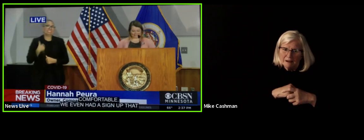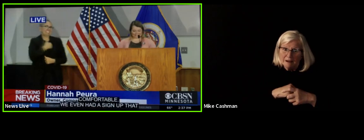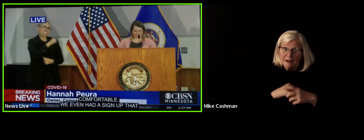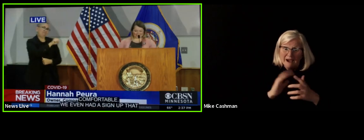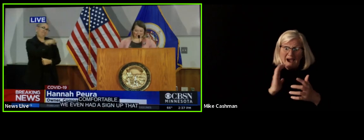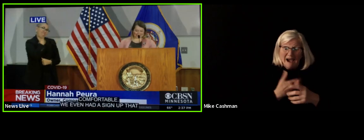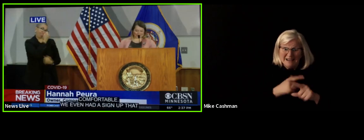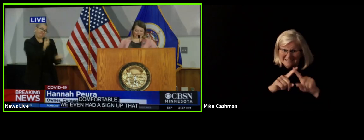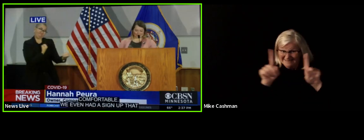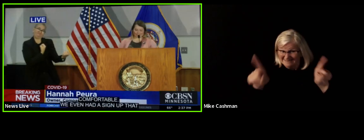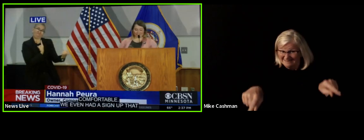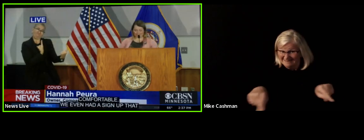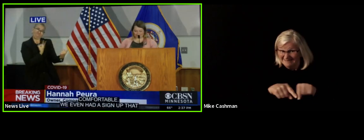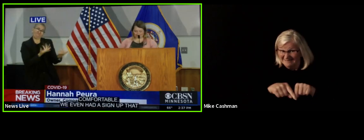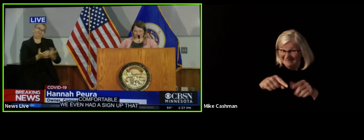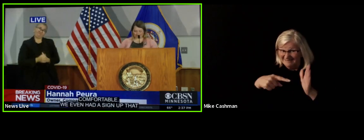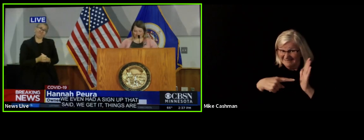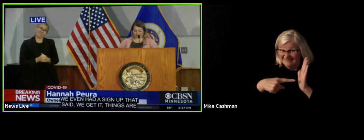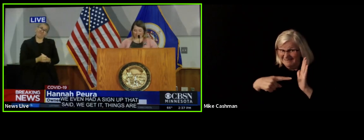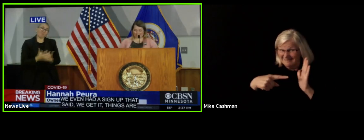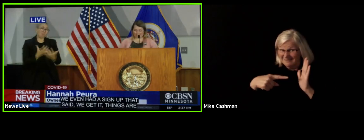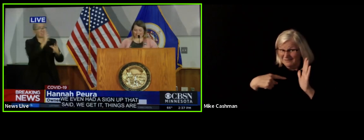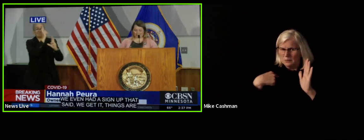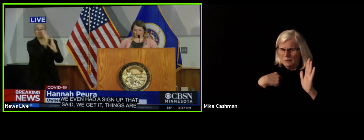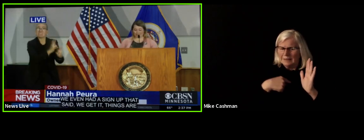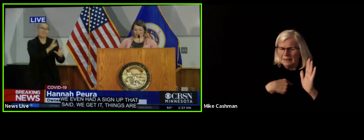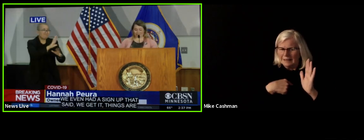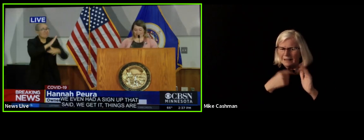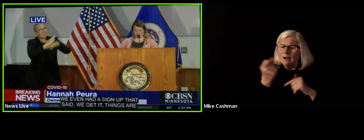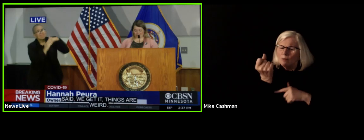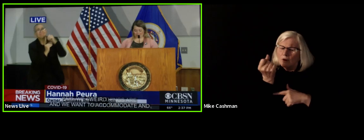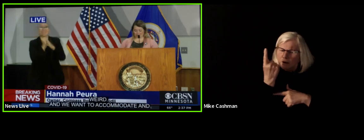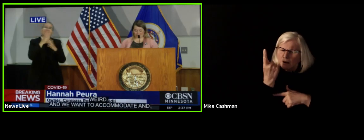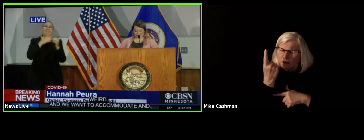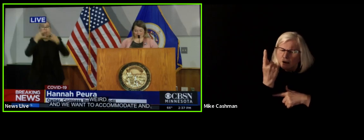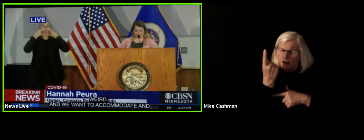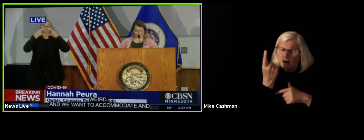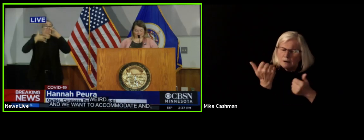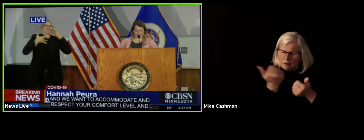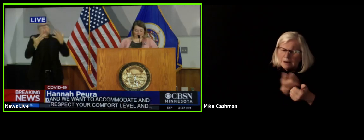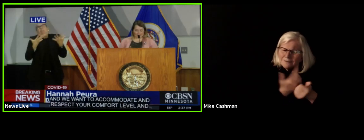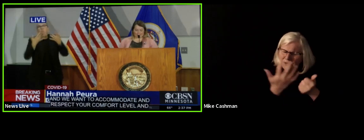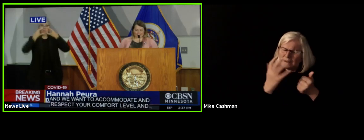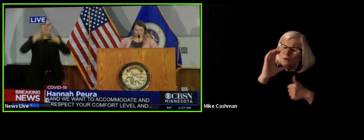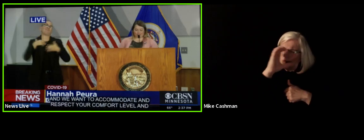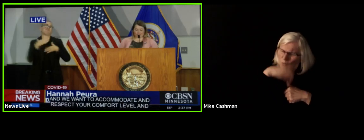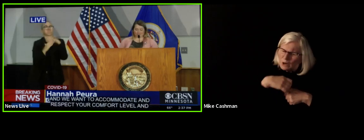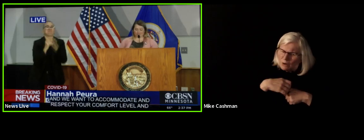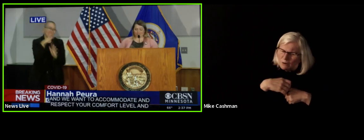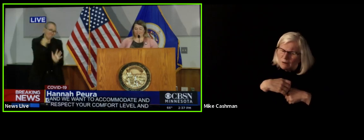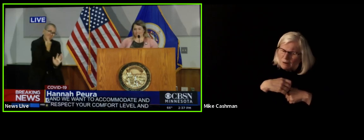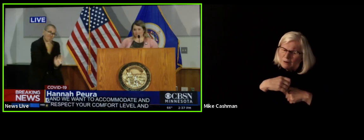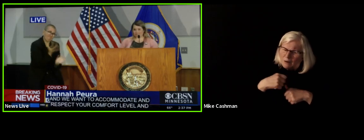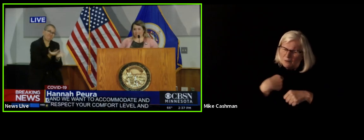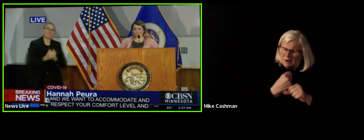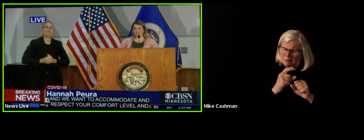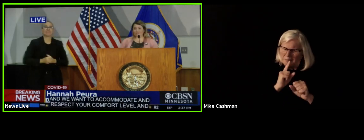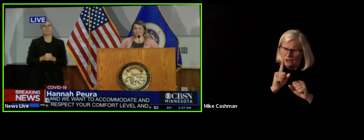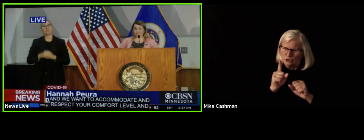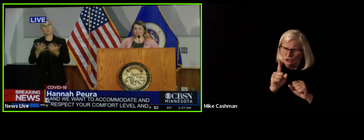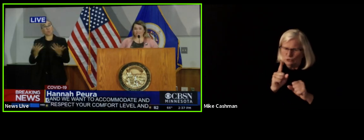we want to accommodate and respect your comfort level and your preferred shopping experience. So, along with curbside